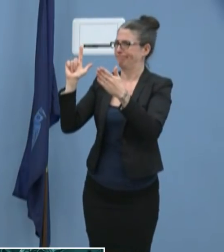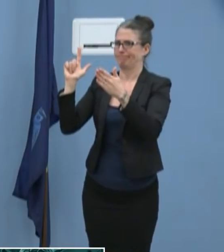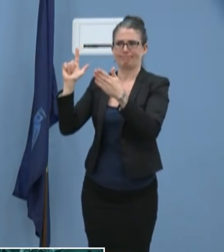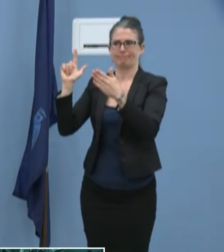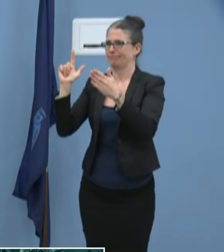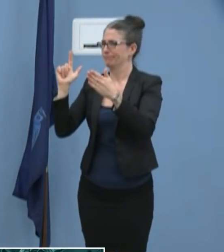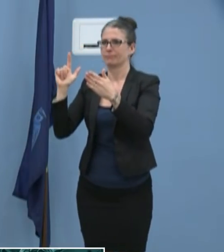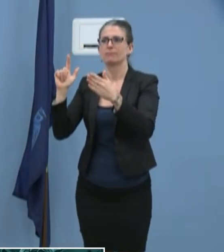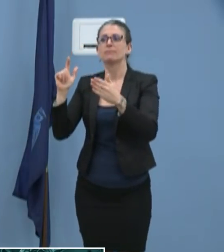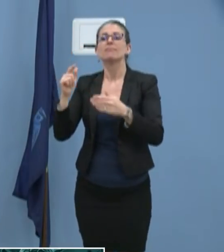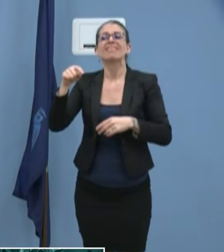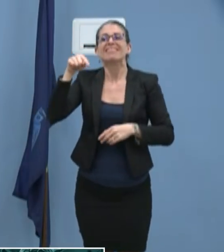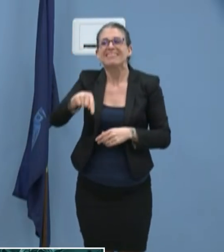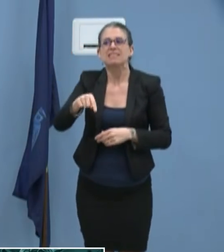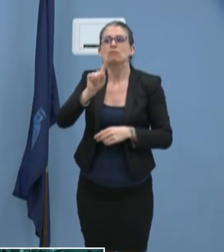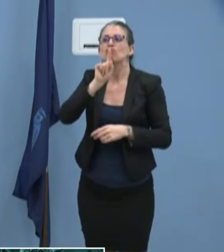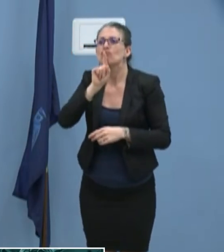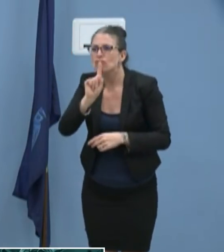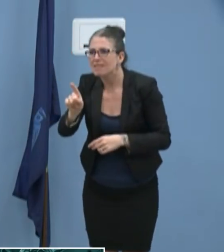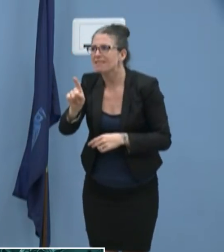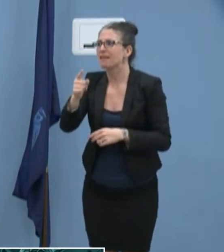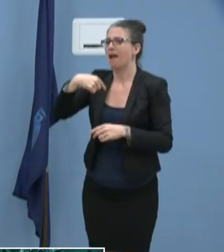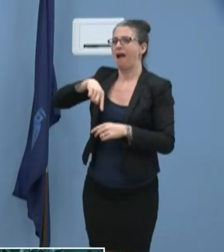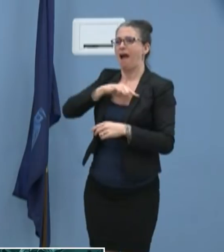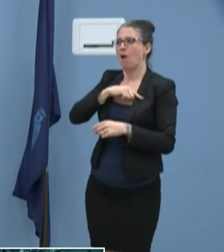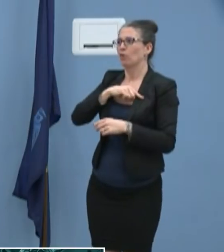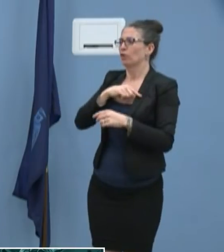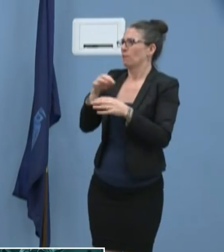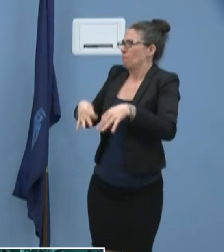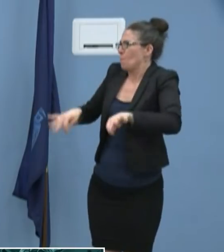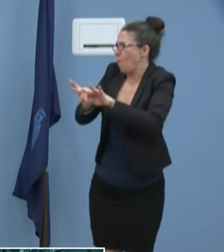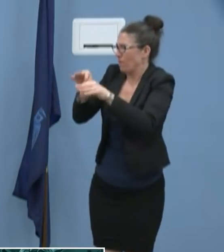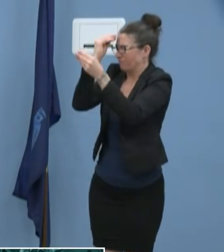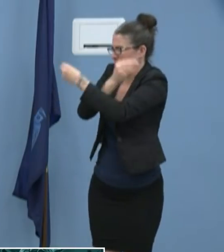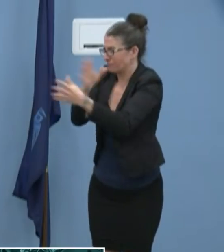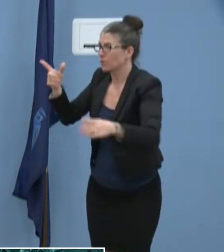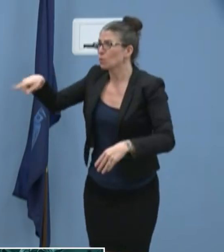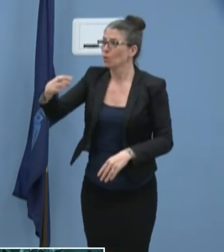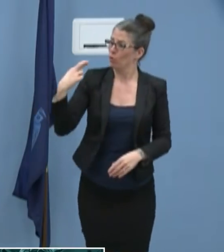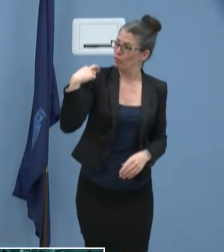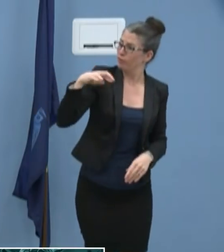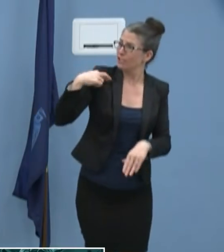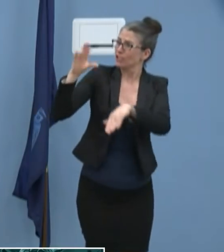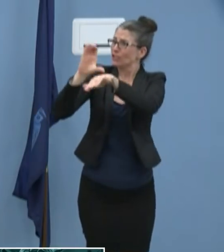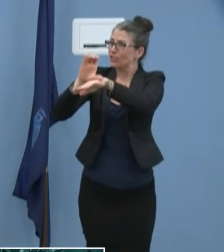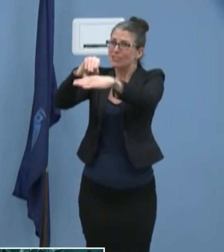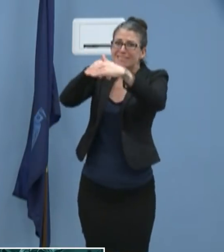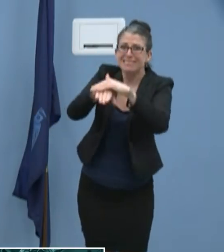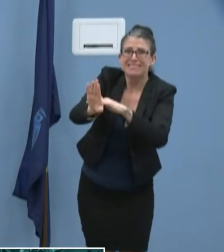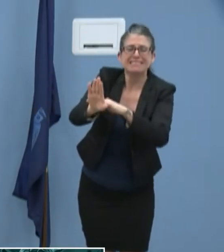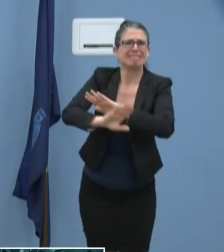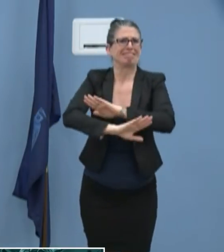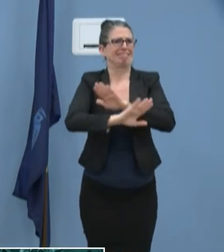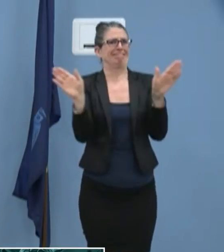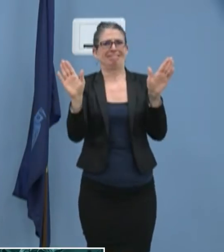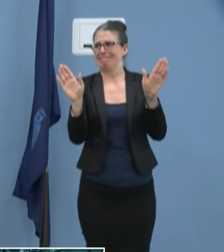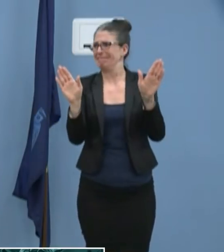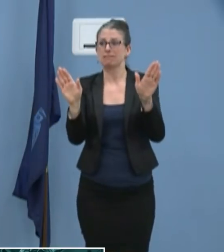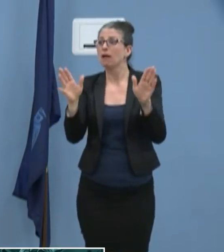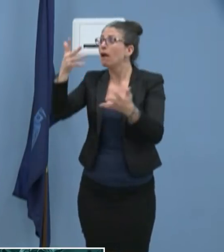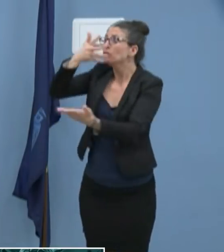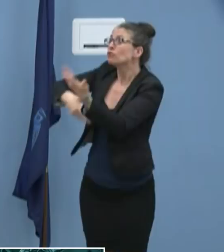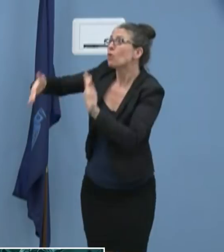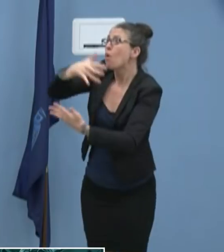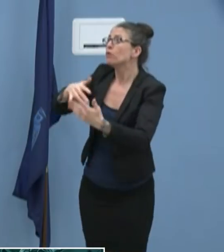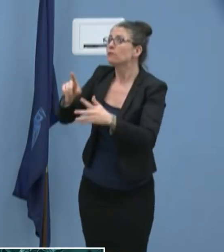clubs, sporting events with spectators, concerts, conventions, fundraisers, parades, fairs,